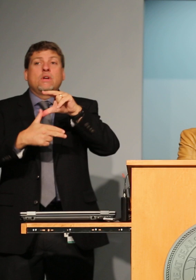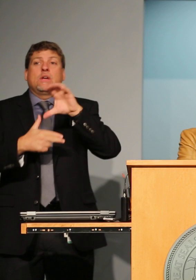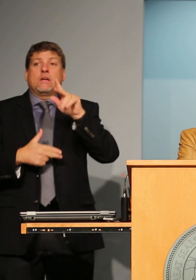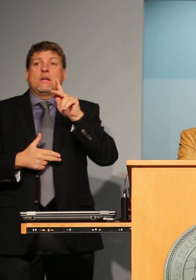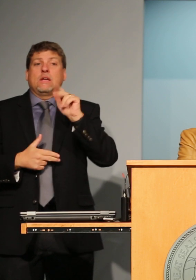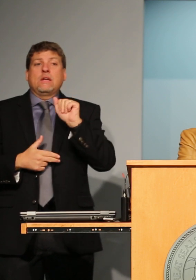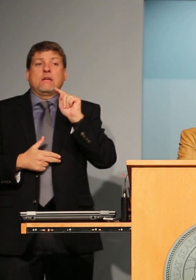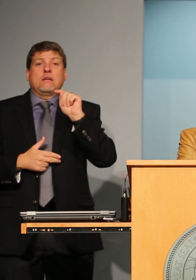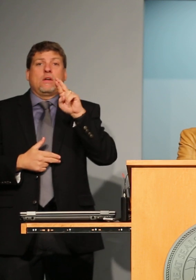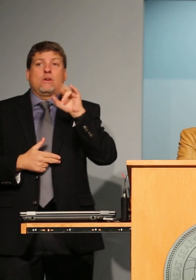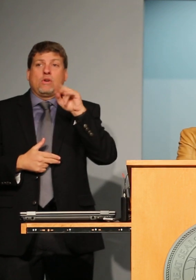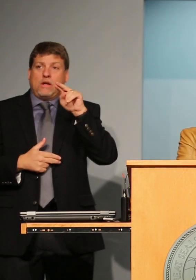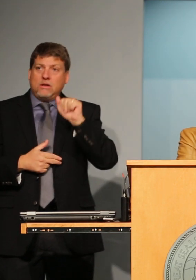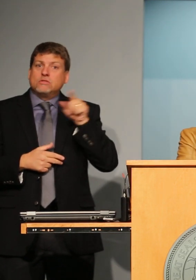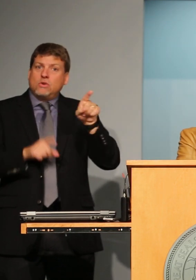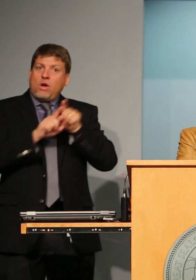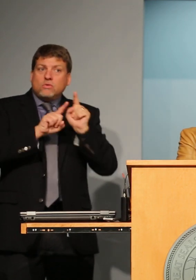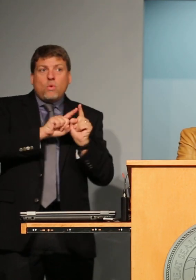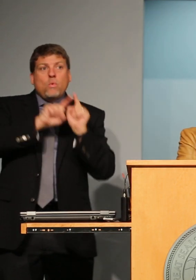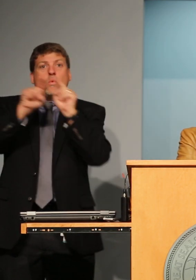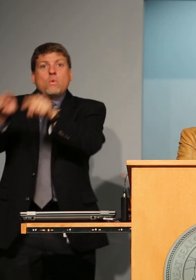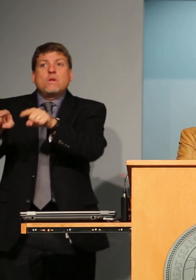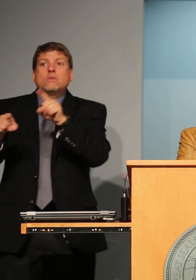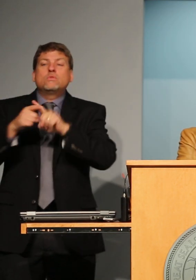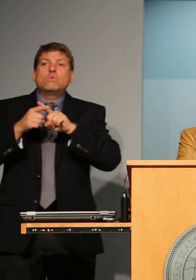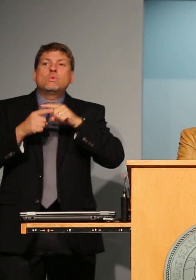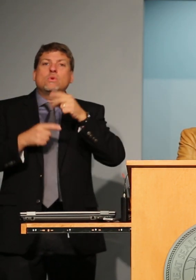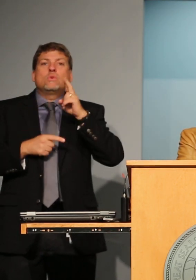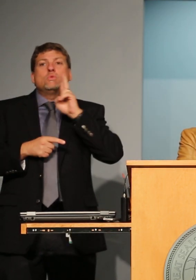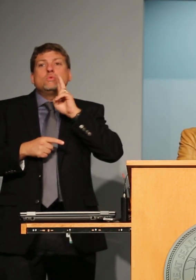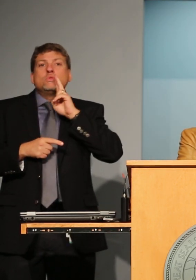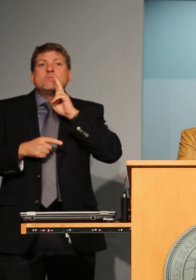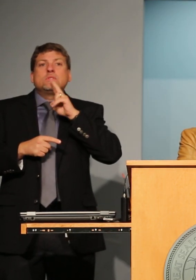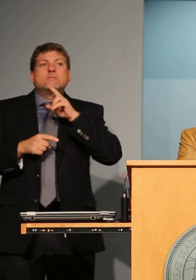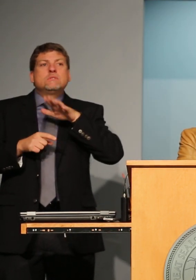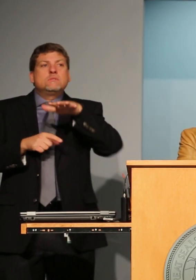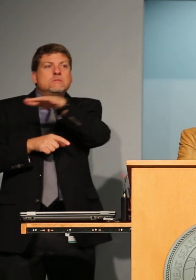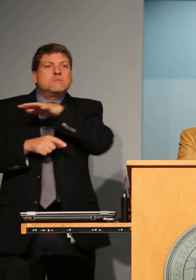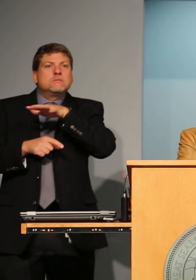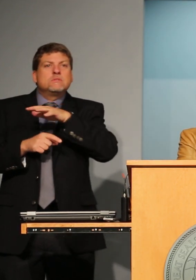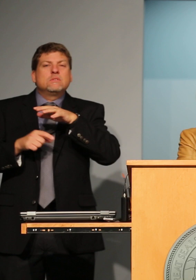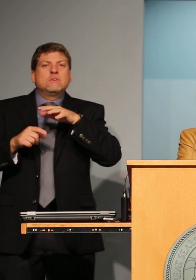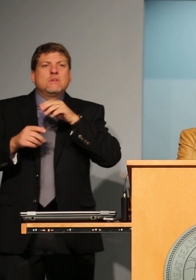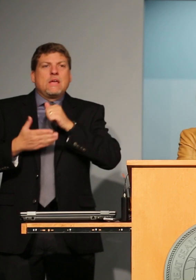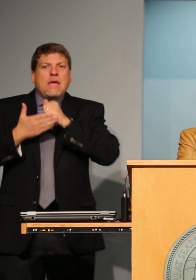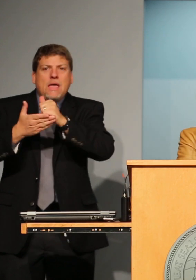Katrina and led the response to the H1N1 pandemic.